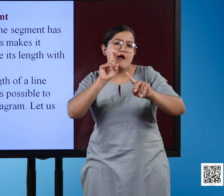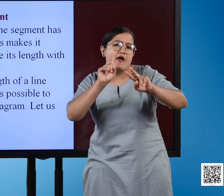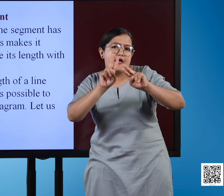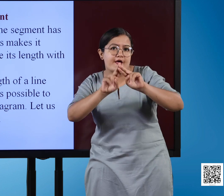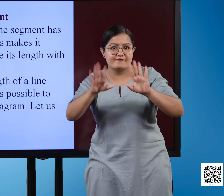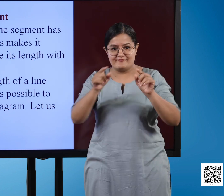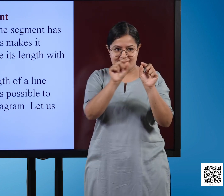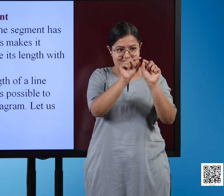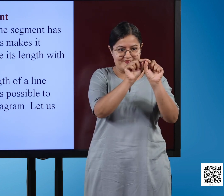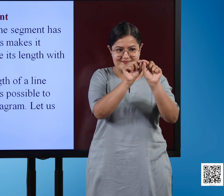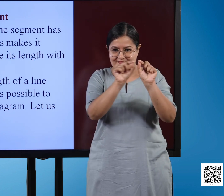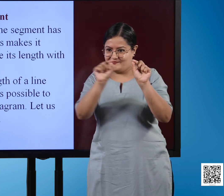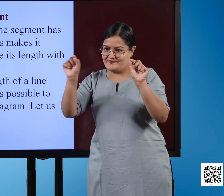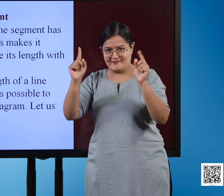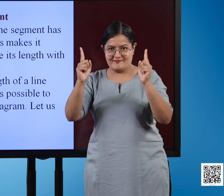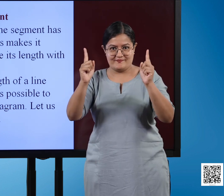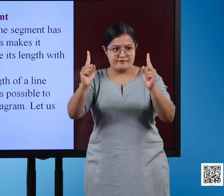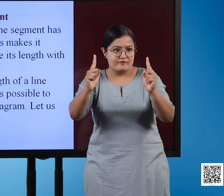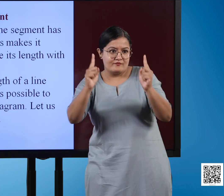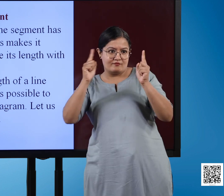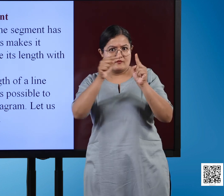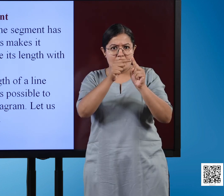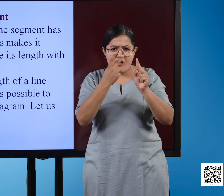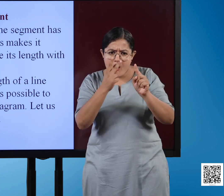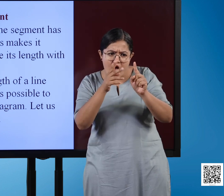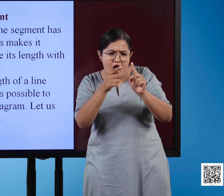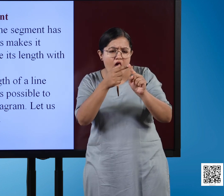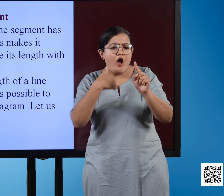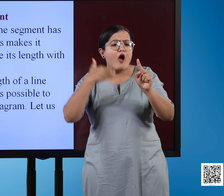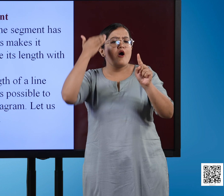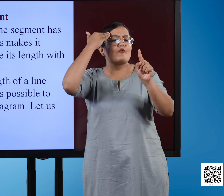This makes it possible to measure its length with a ruler.